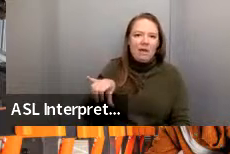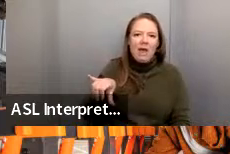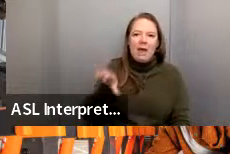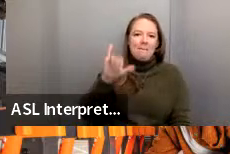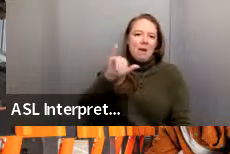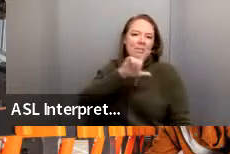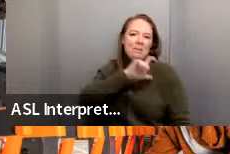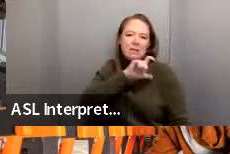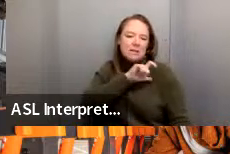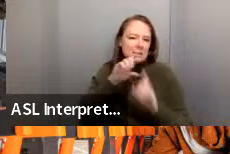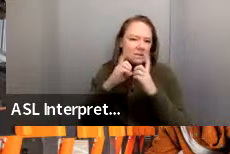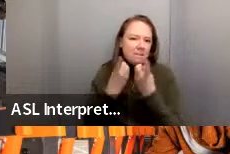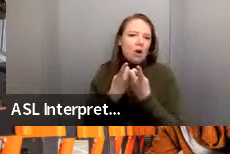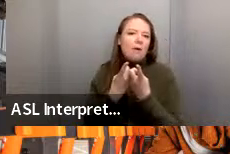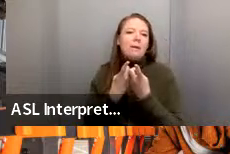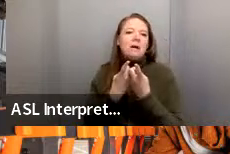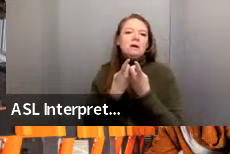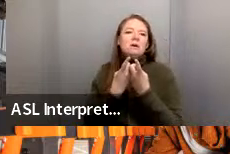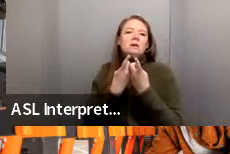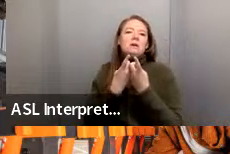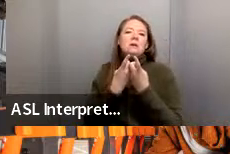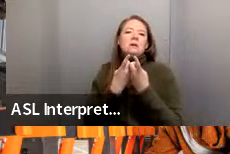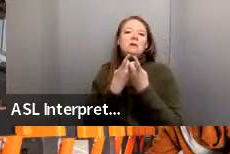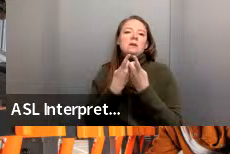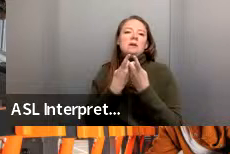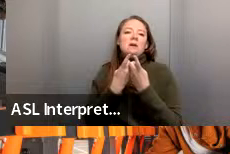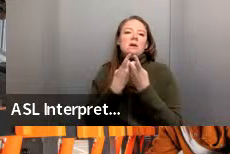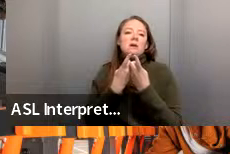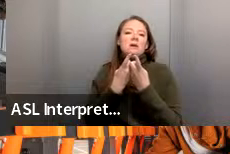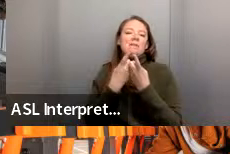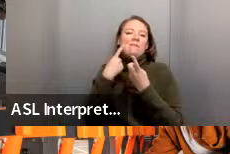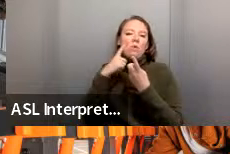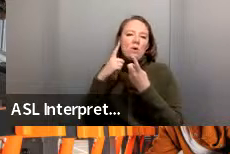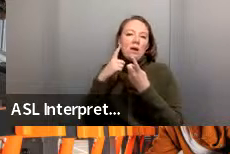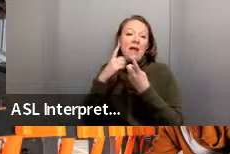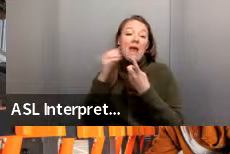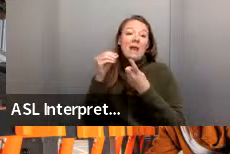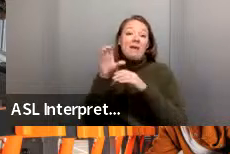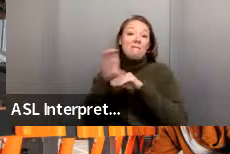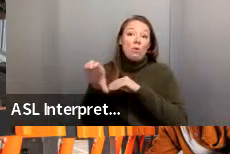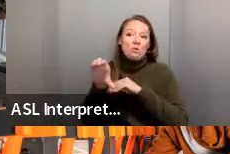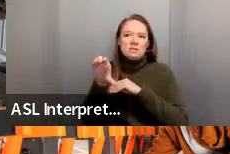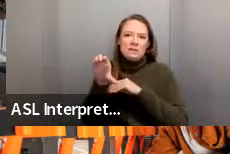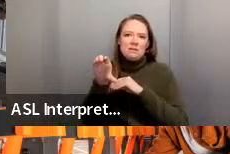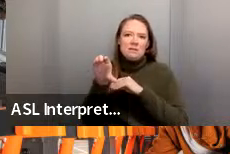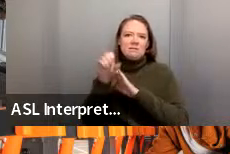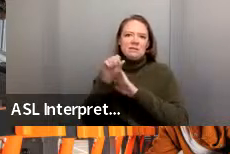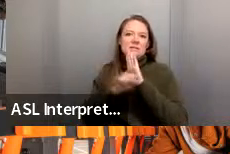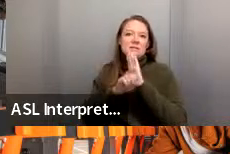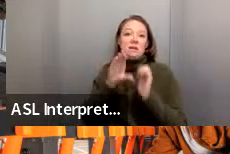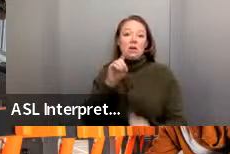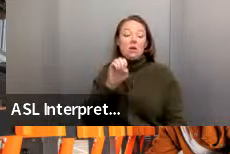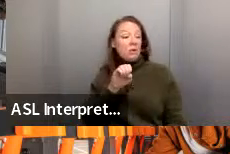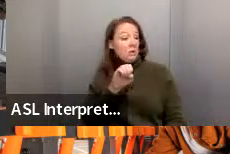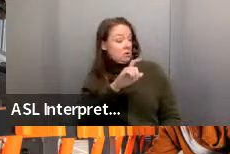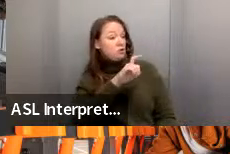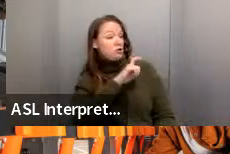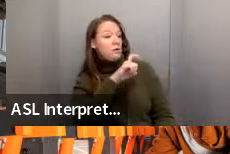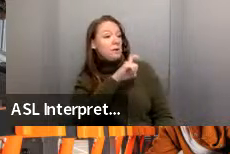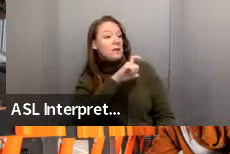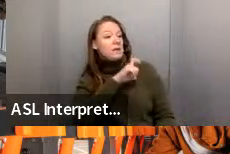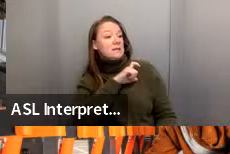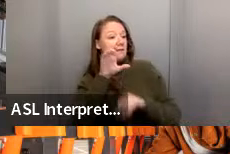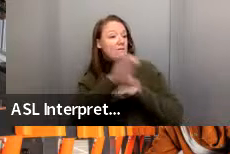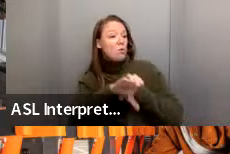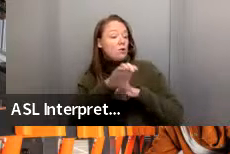police department in enforcing that state code as it is. Are the police enforcing the helmet